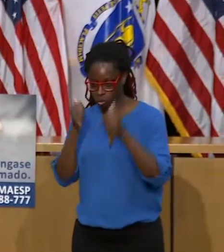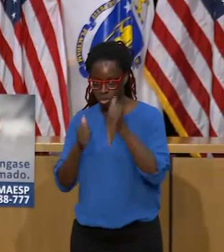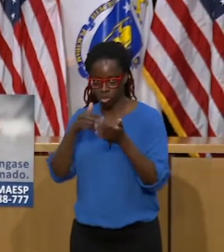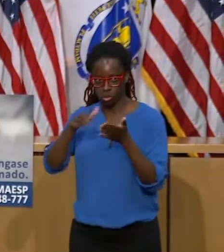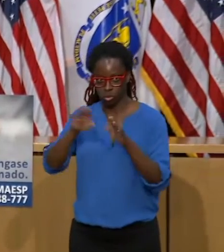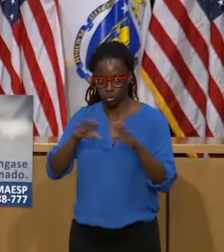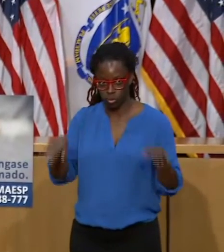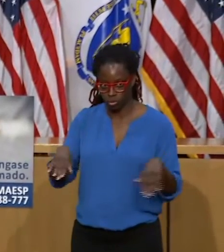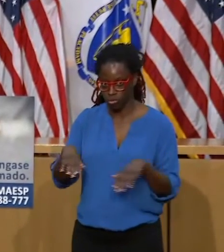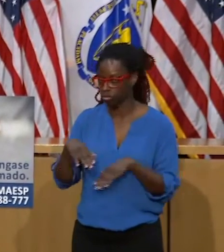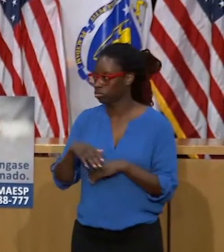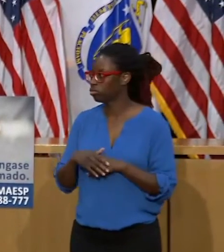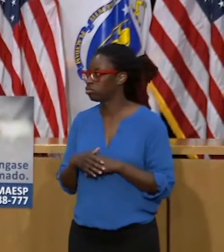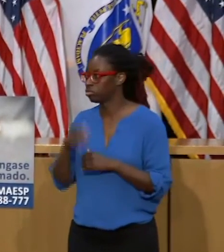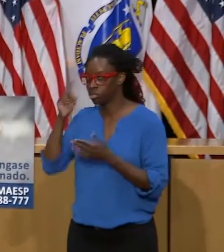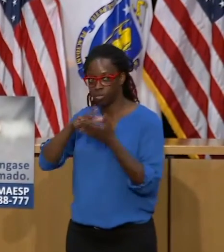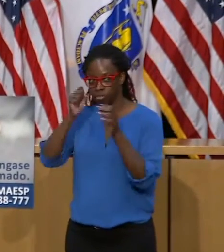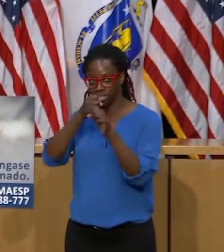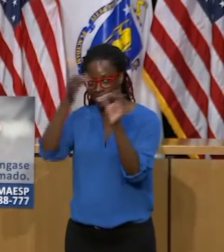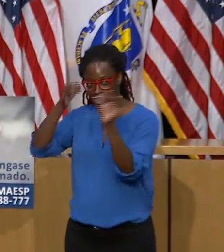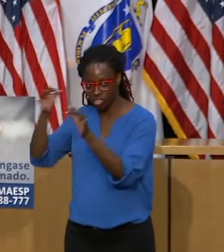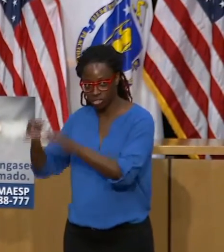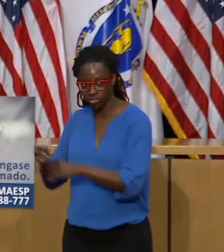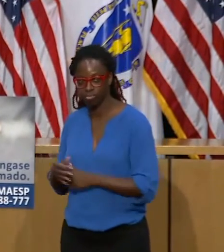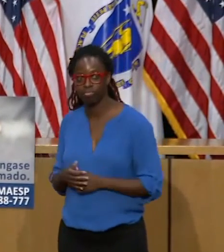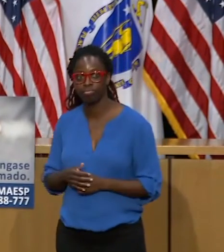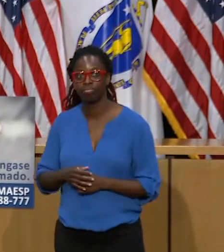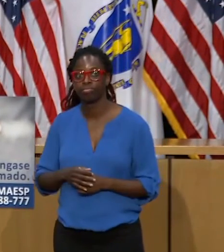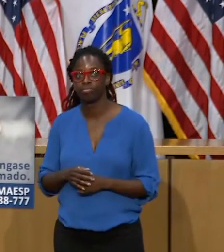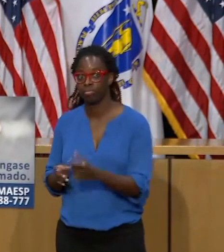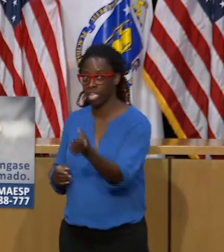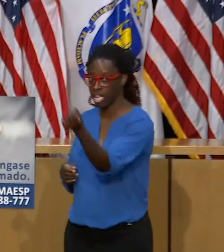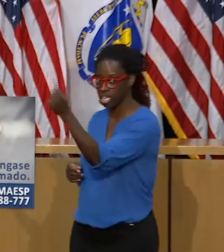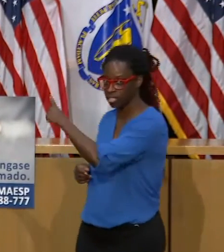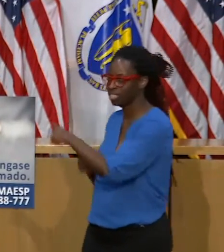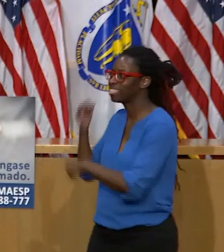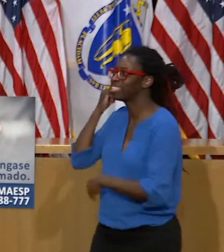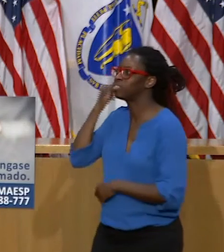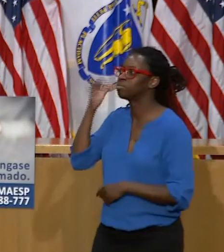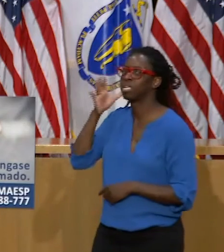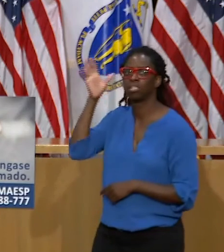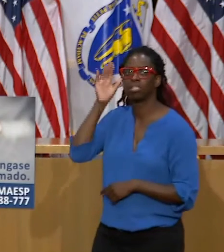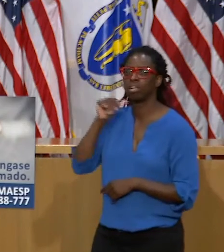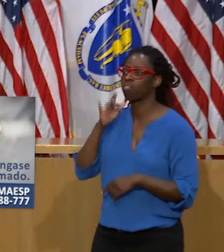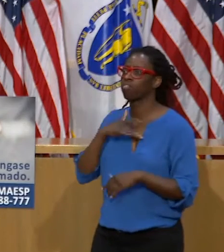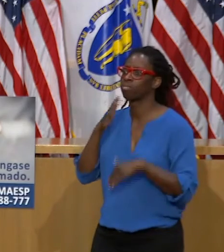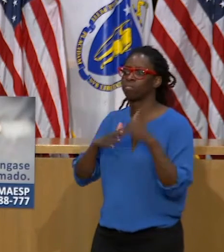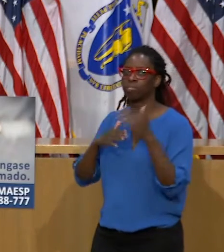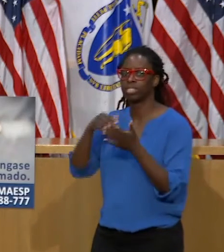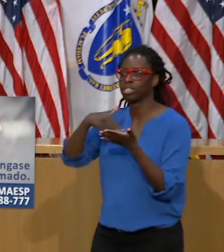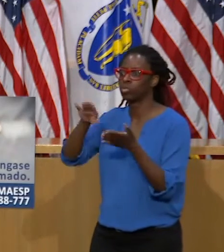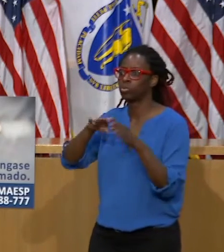learning or schedule a hybrid, as you mentioned. We anticipate that we're going to be sympathetic to parents' needs going forward.